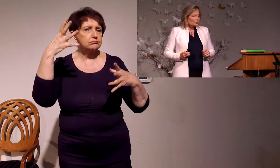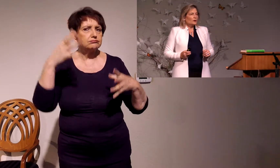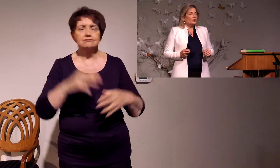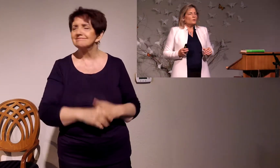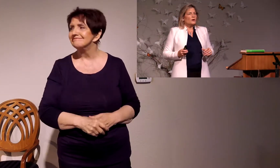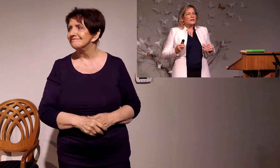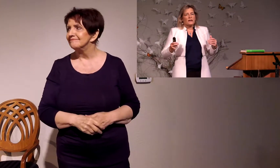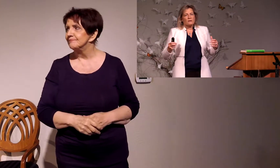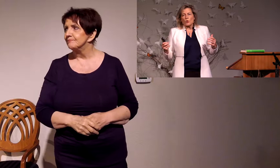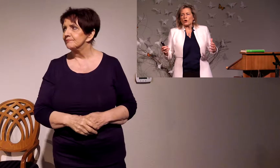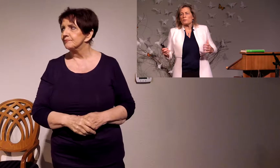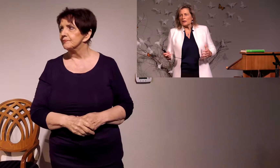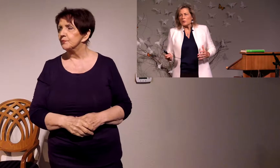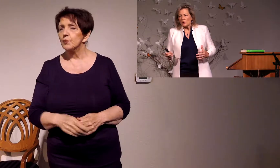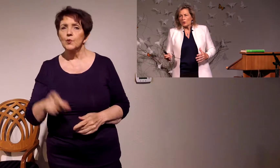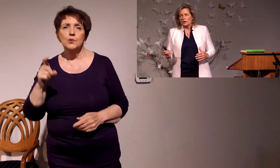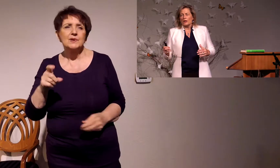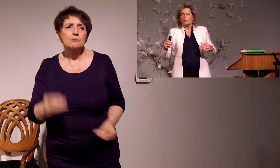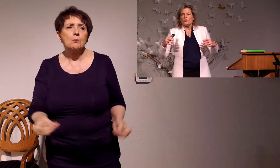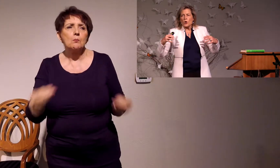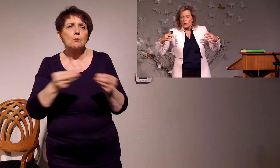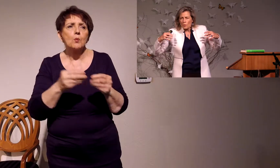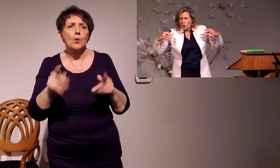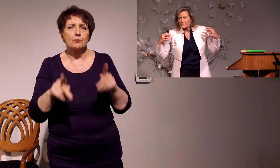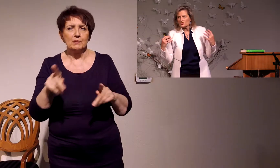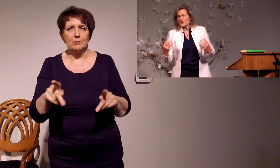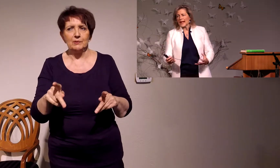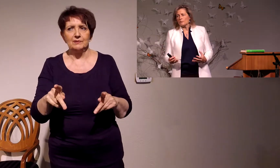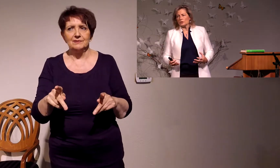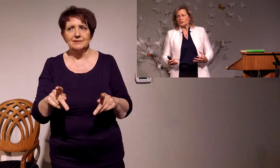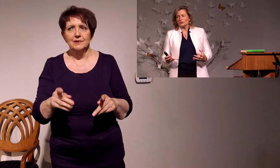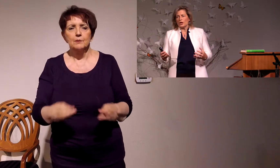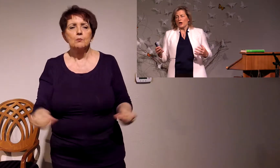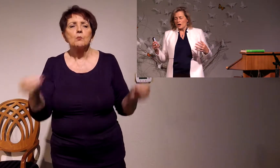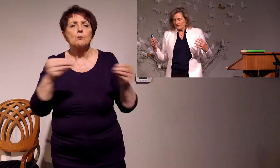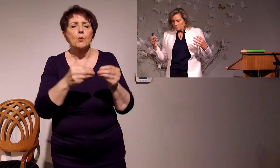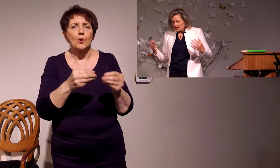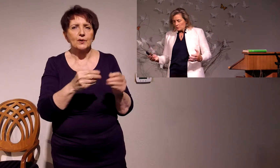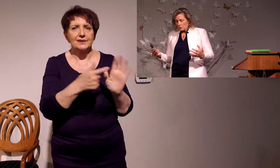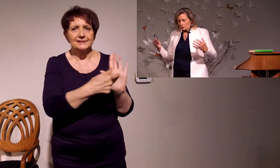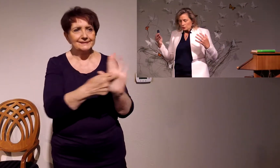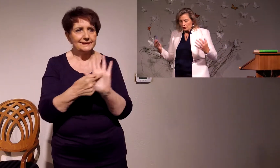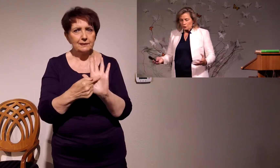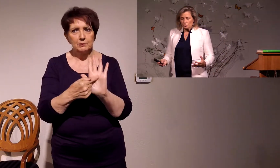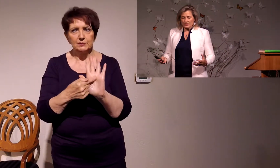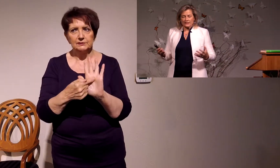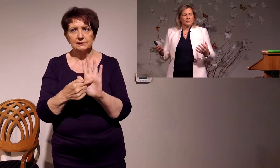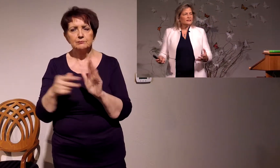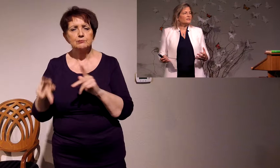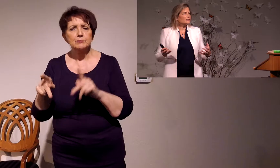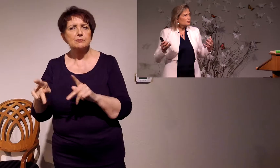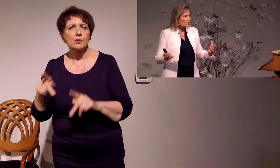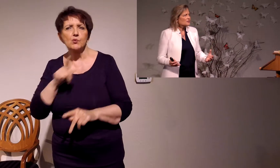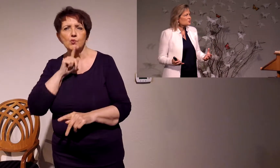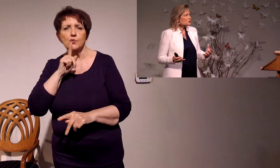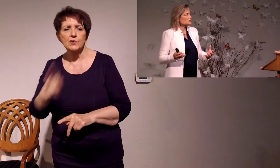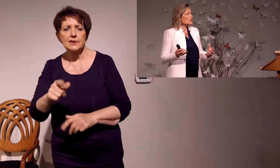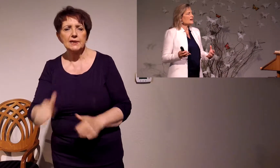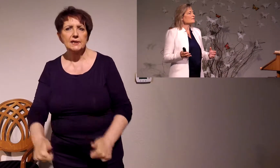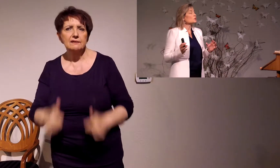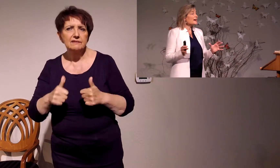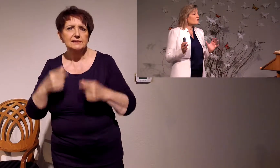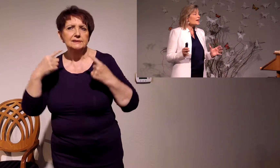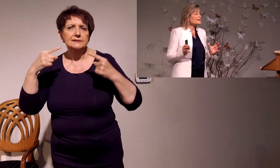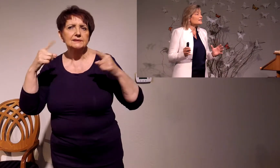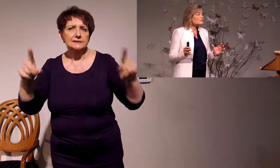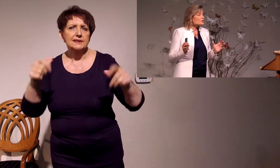And we need more people, more examples of people truly living a prosperous